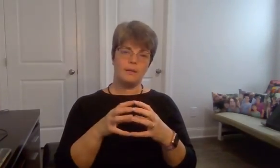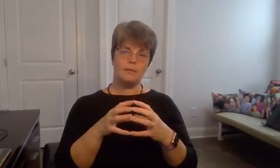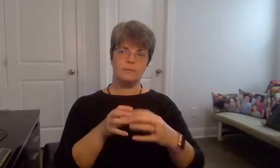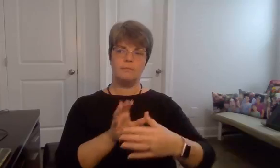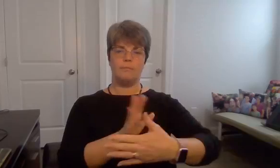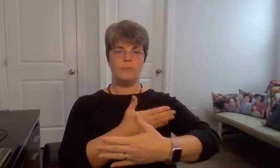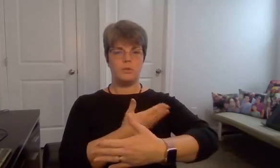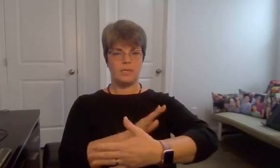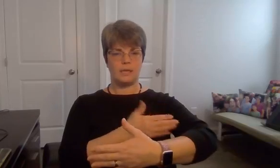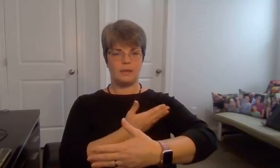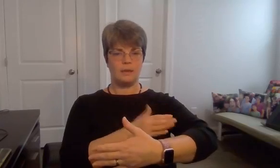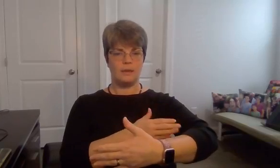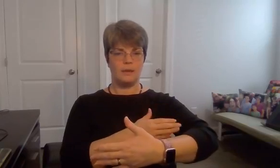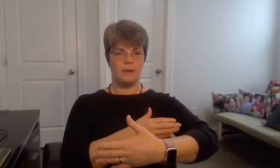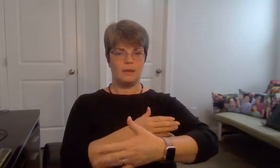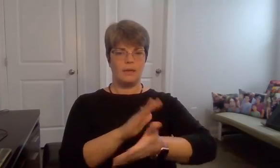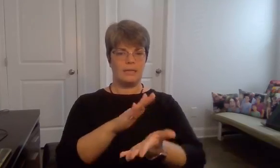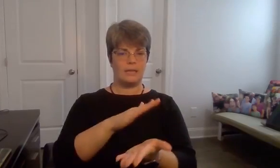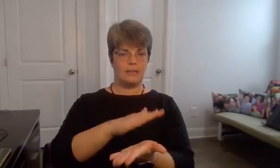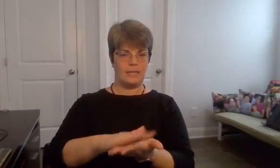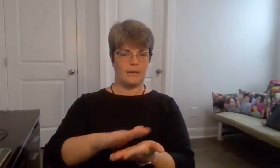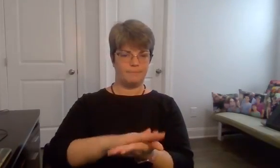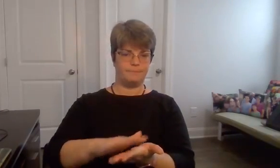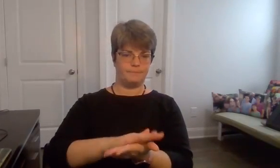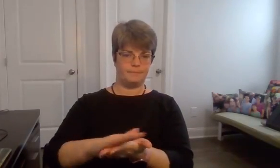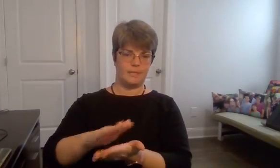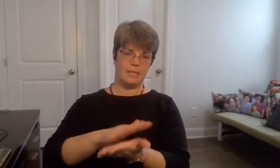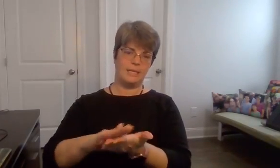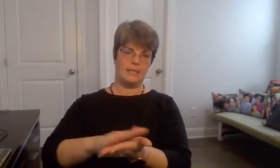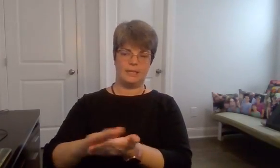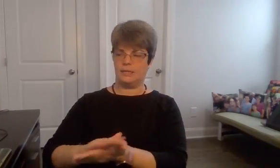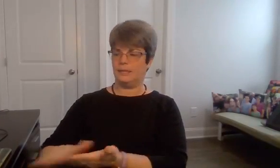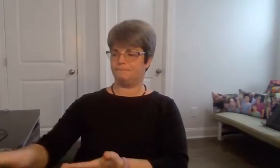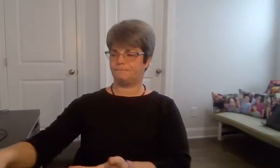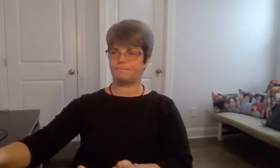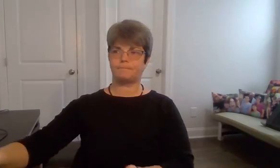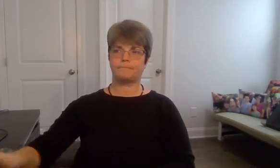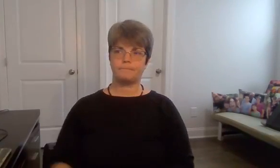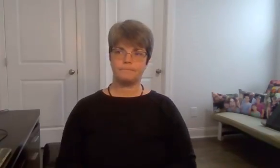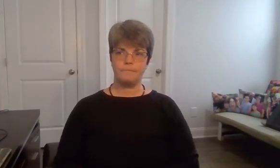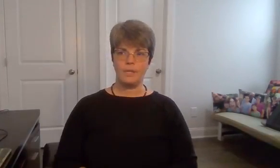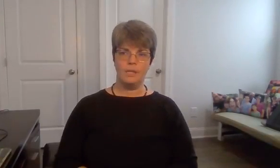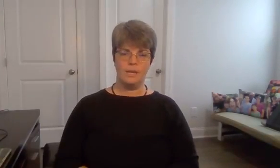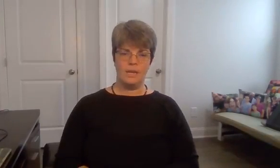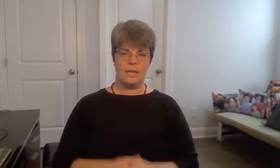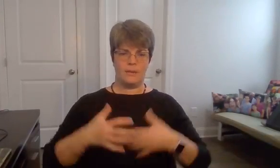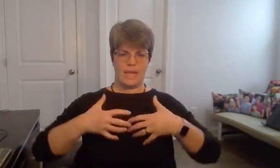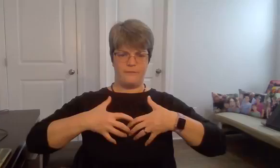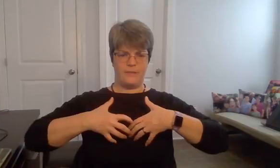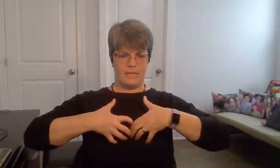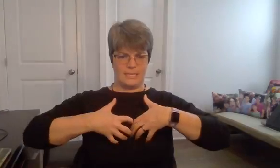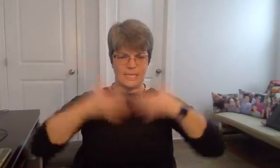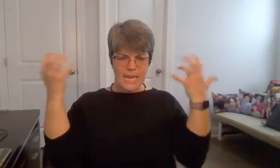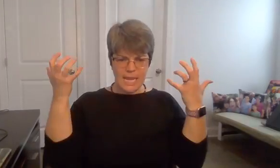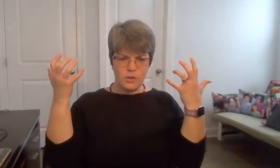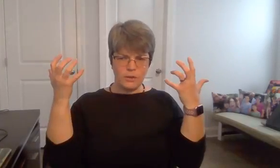ball, music, and then clean up. Clean, clean, clean. And then we had feelings like